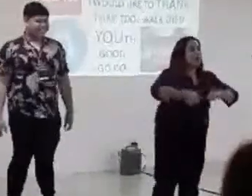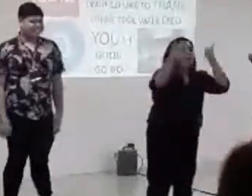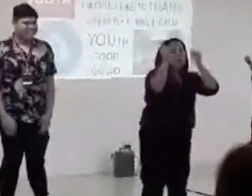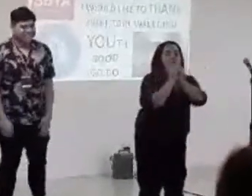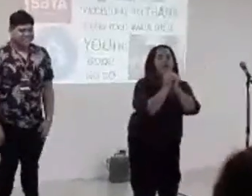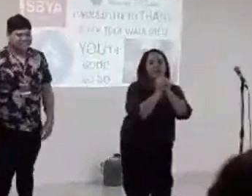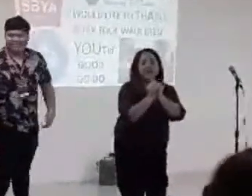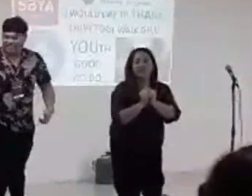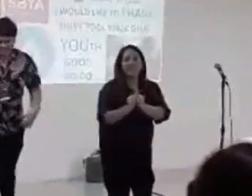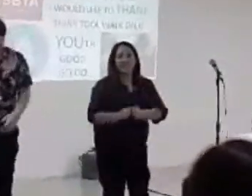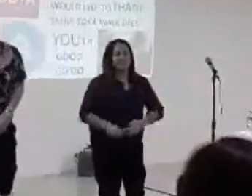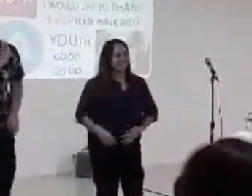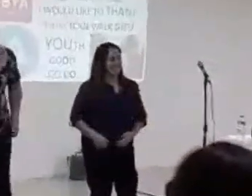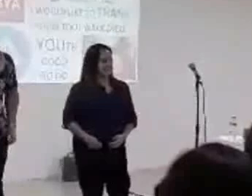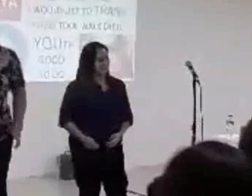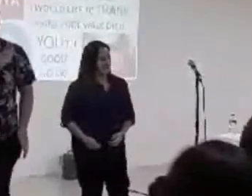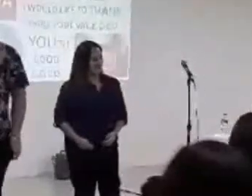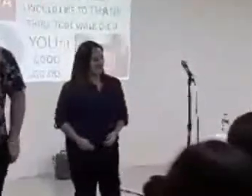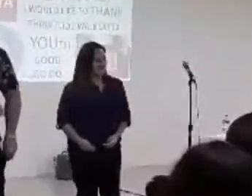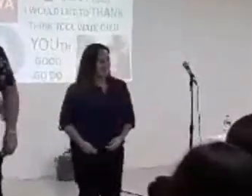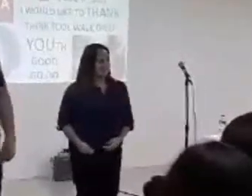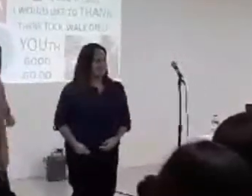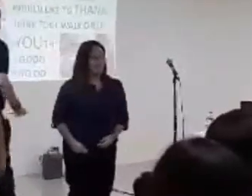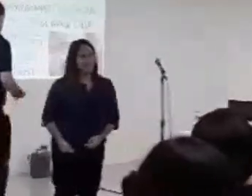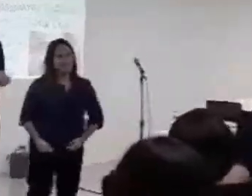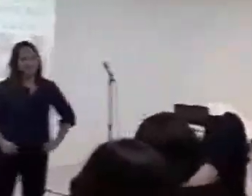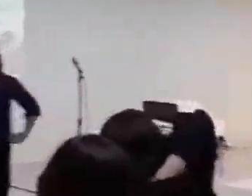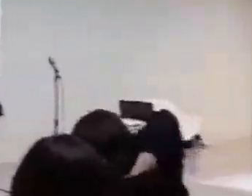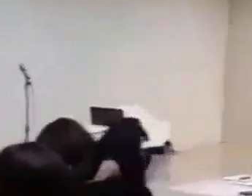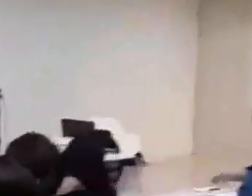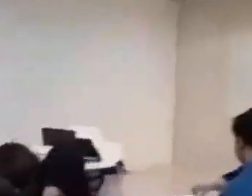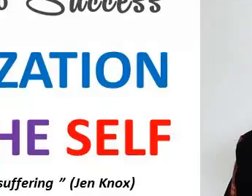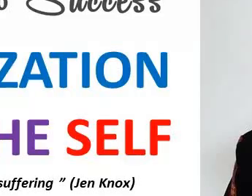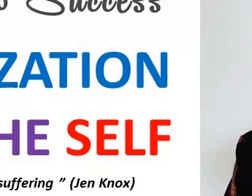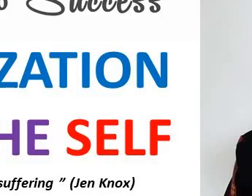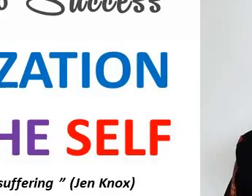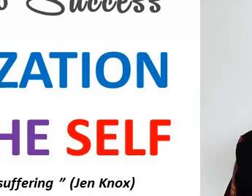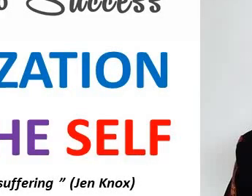Got it? Good. So,